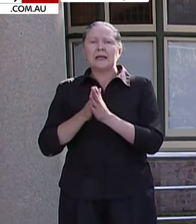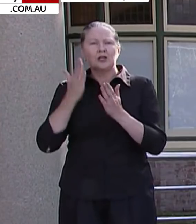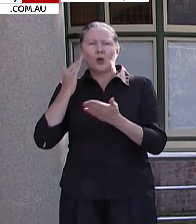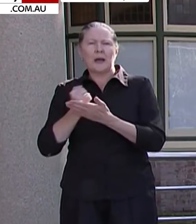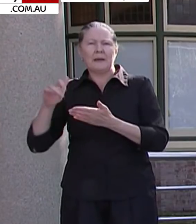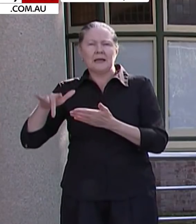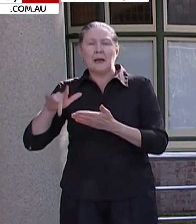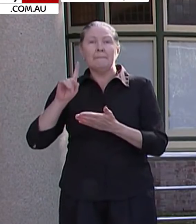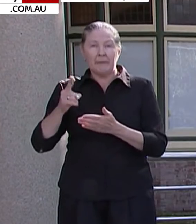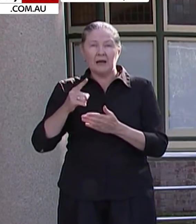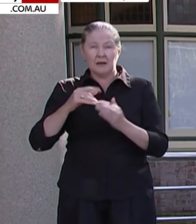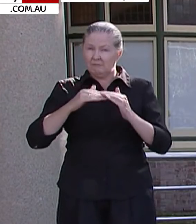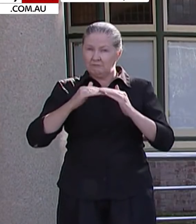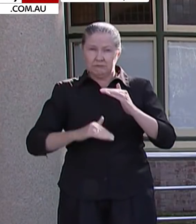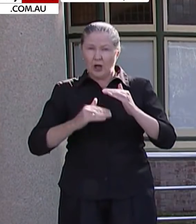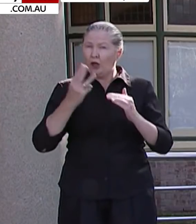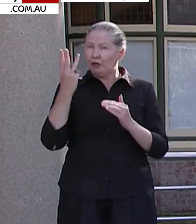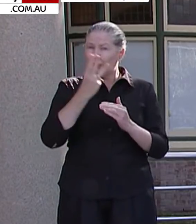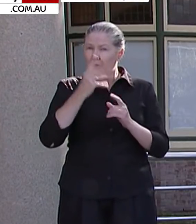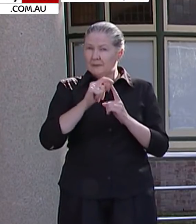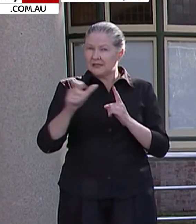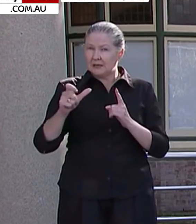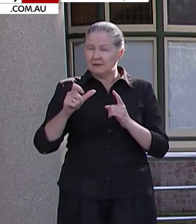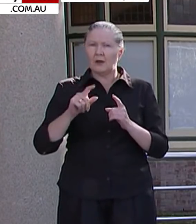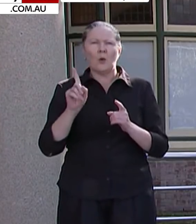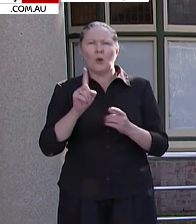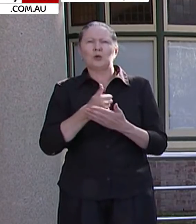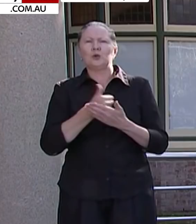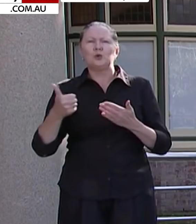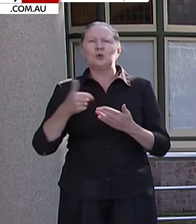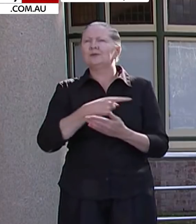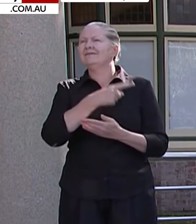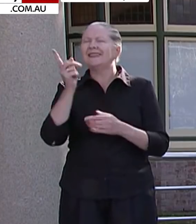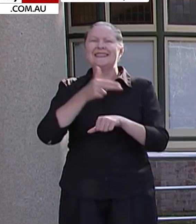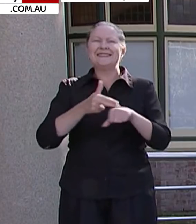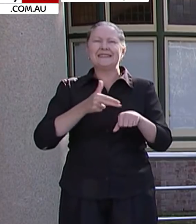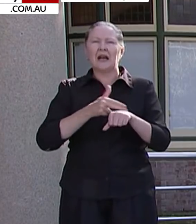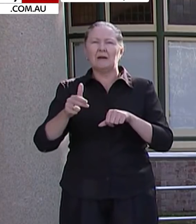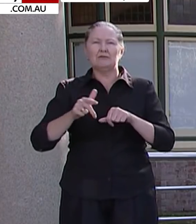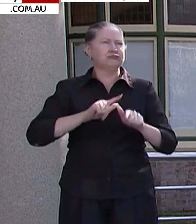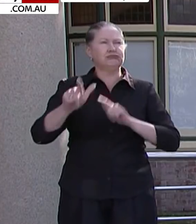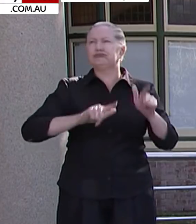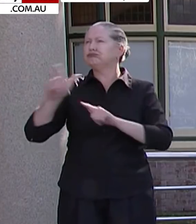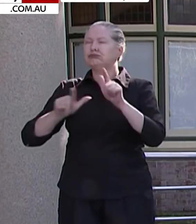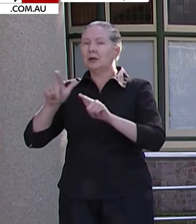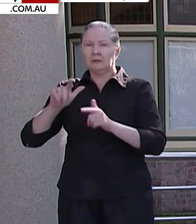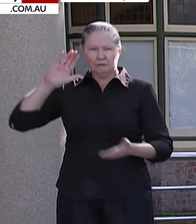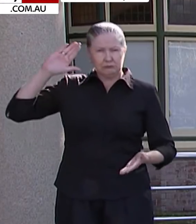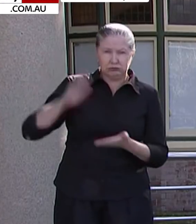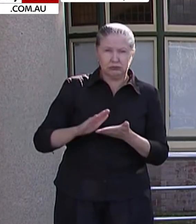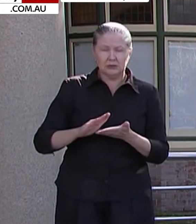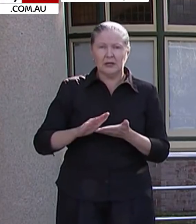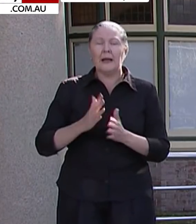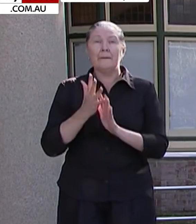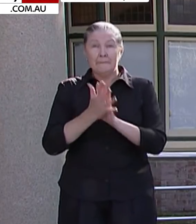below 13% of the average movements for this time in an ordinary year. That means that Australians are